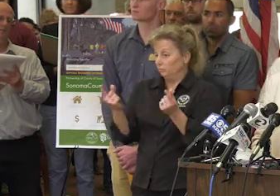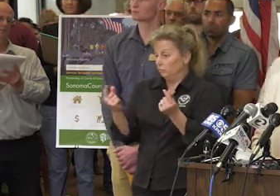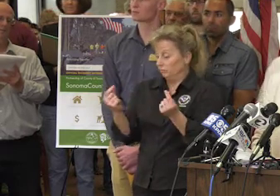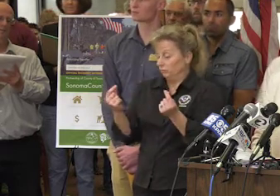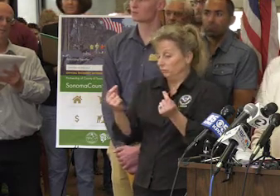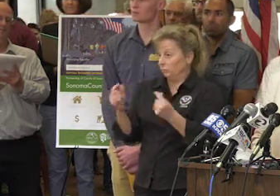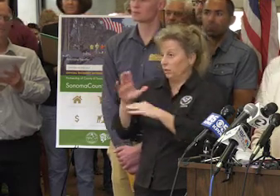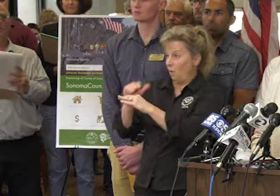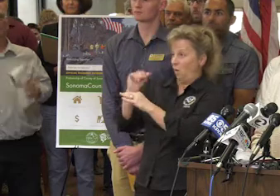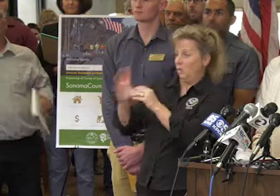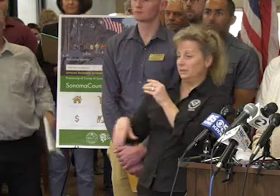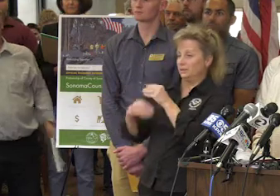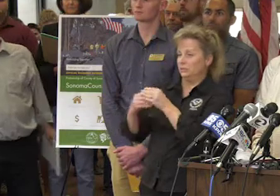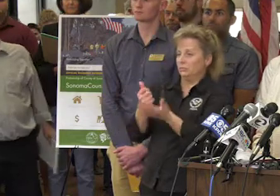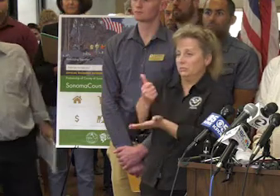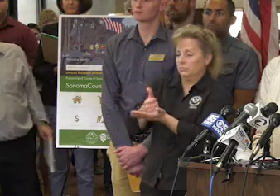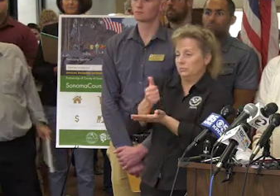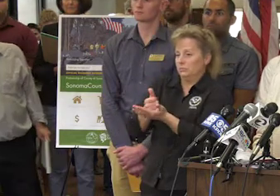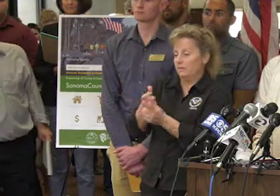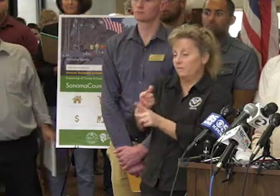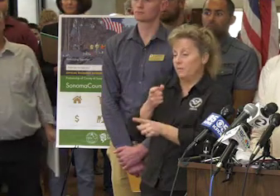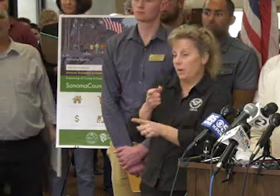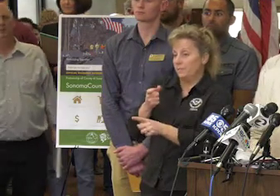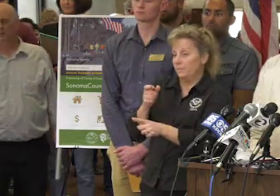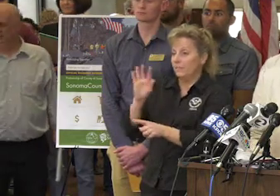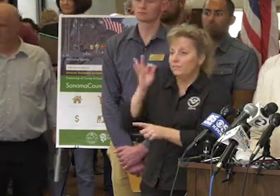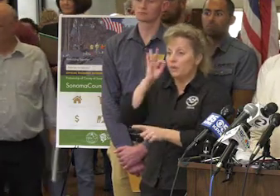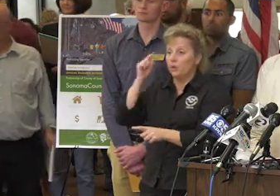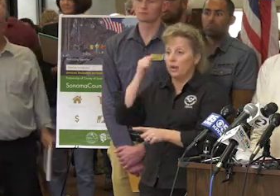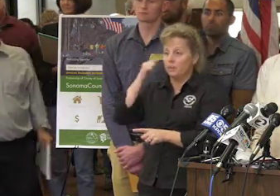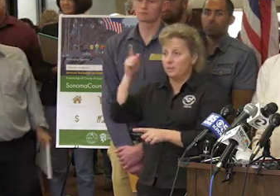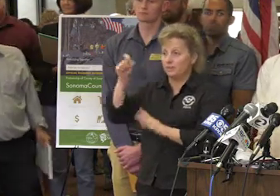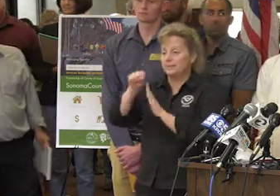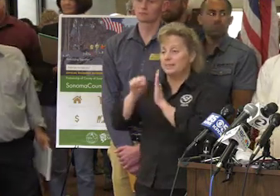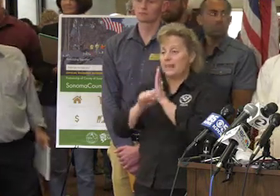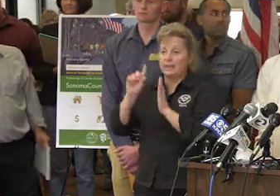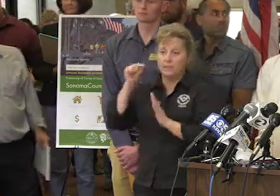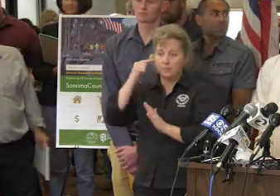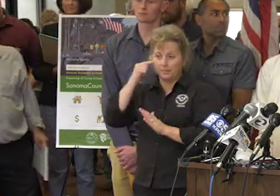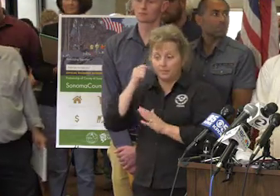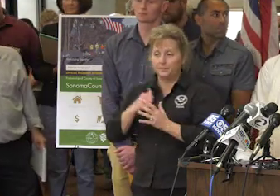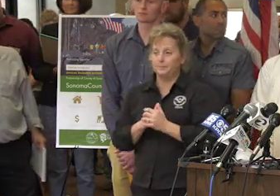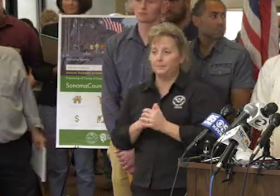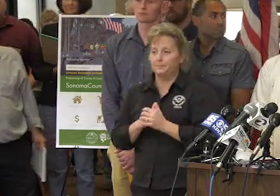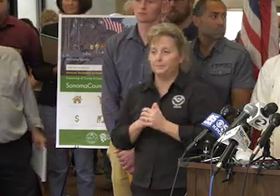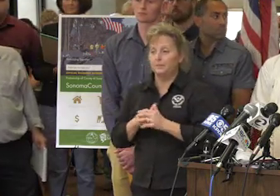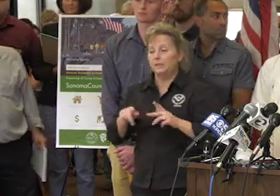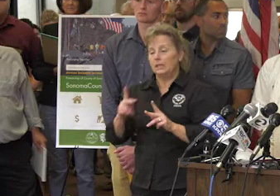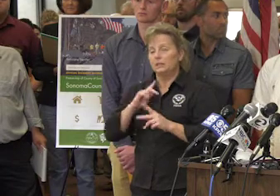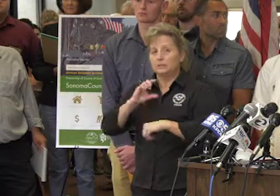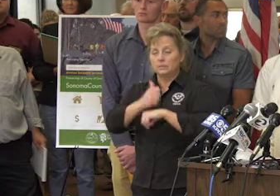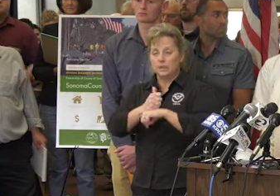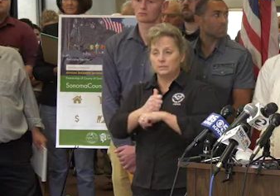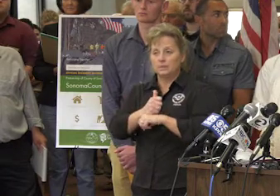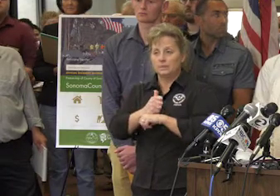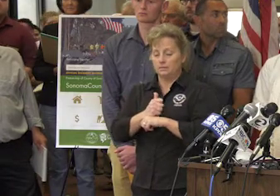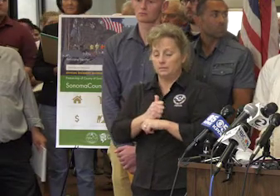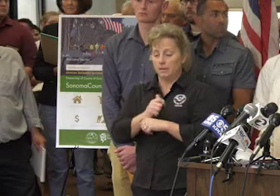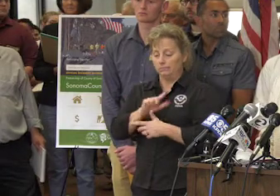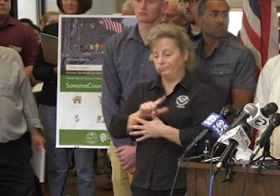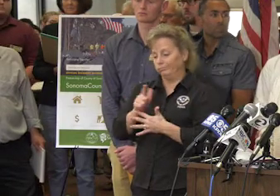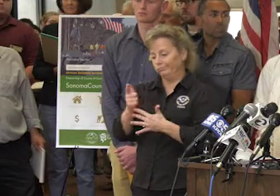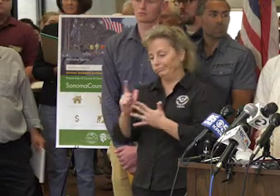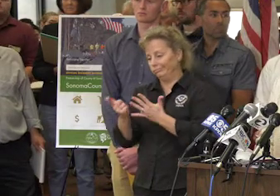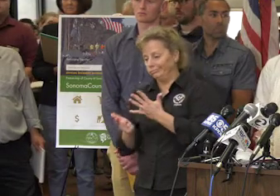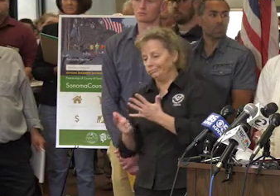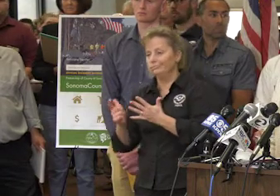call on for additional resources from the federal government and the state government, and also allows us to set up a systematic way to try